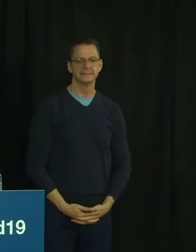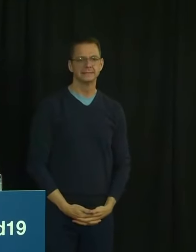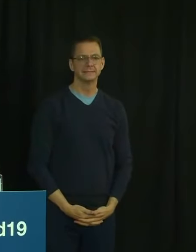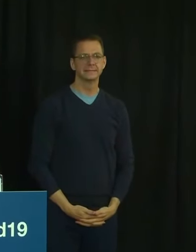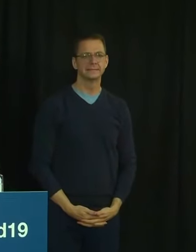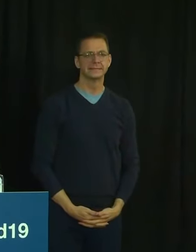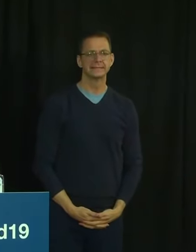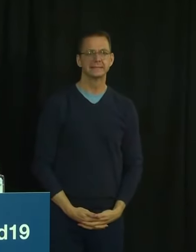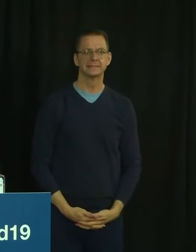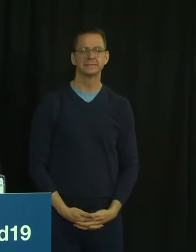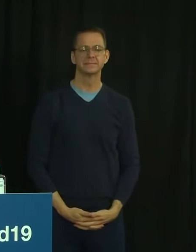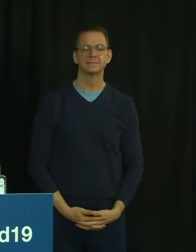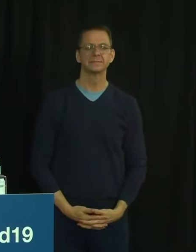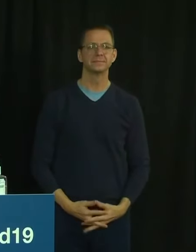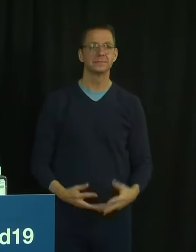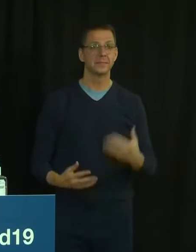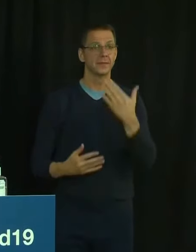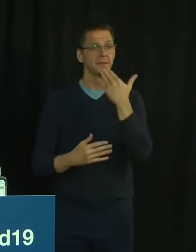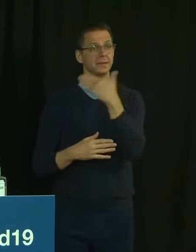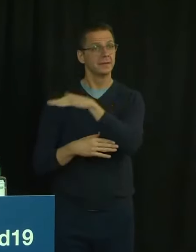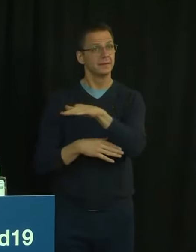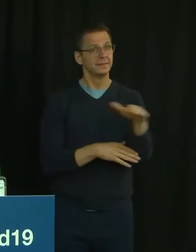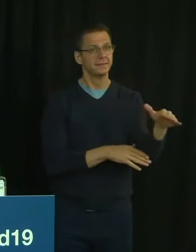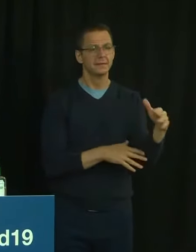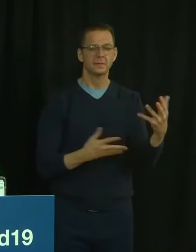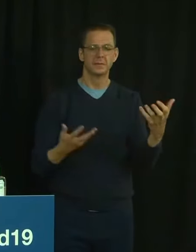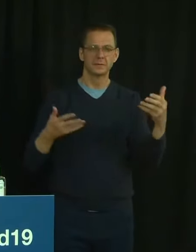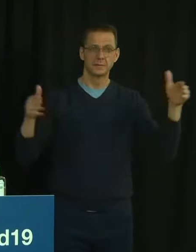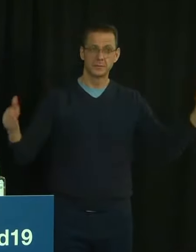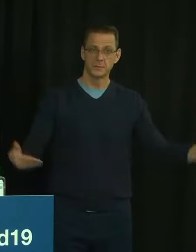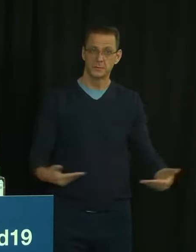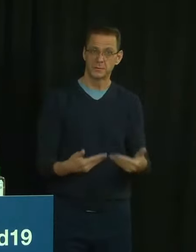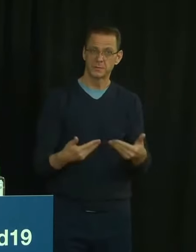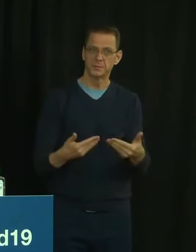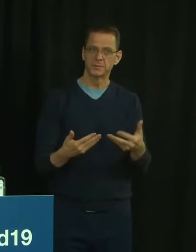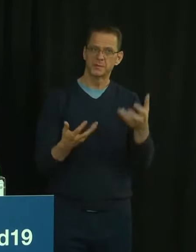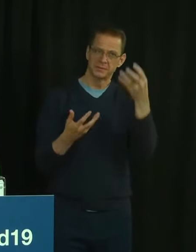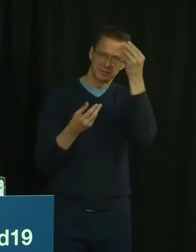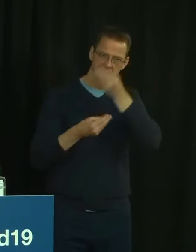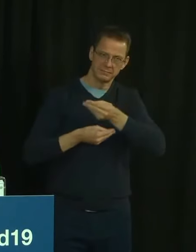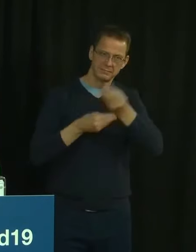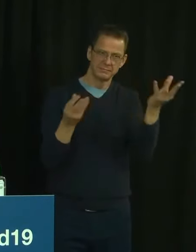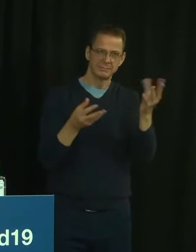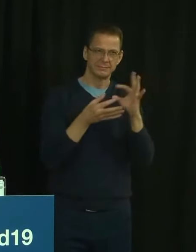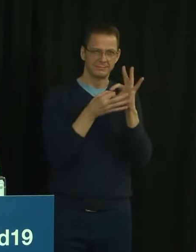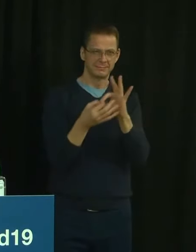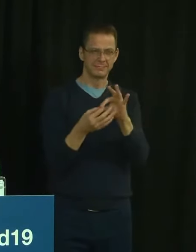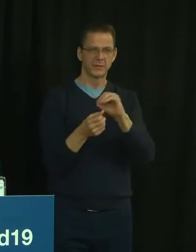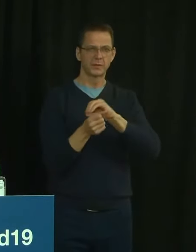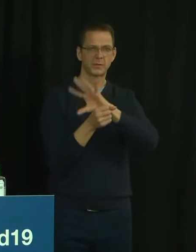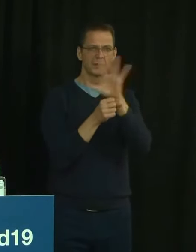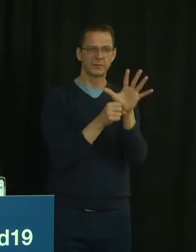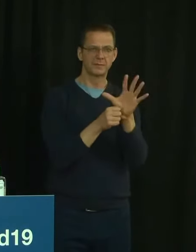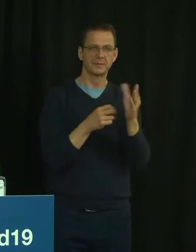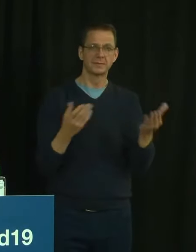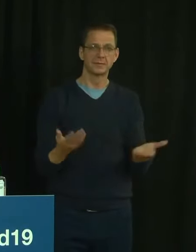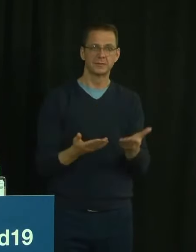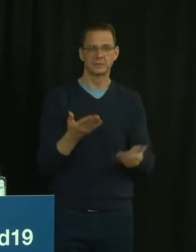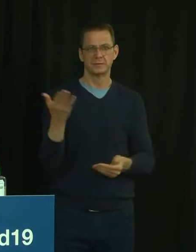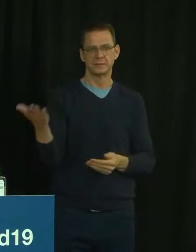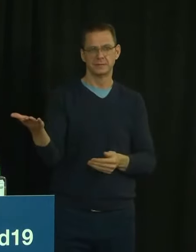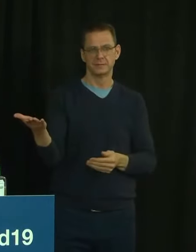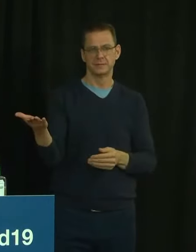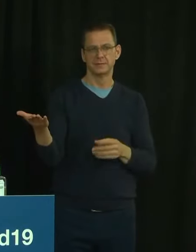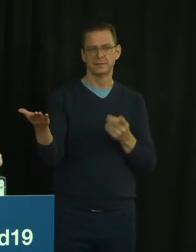Good afternoon, everyone. Welcome to today's update on COVID-19 in Alberta. With us, as always, is Dr. Deena Hinshaw, Chief Medical Officer of Health